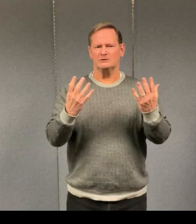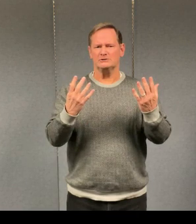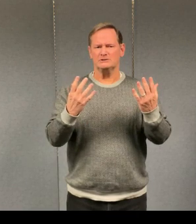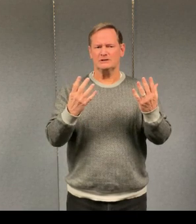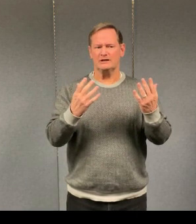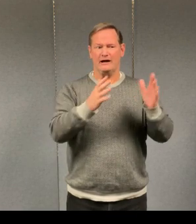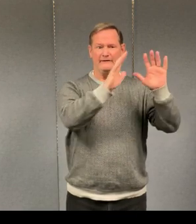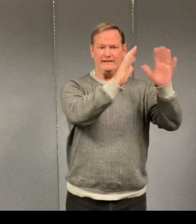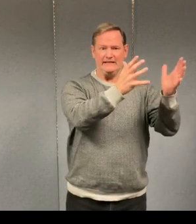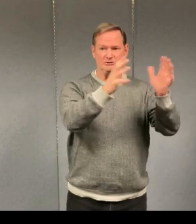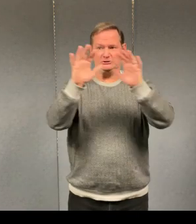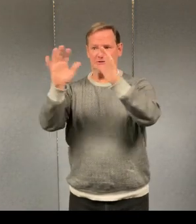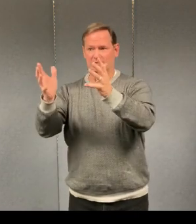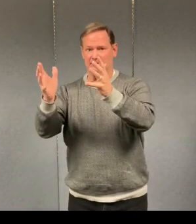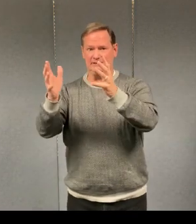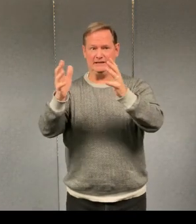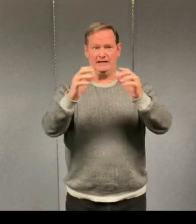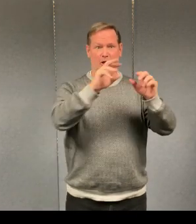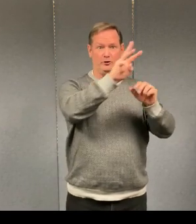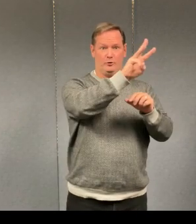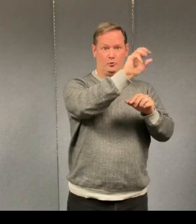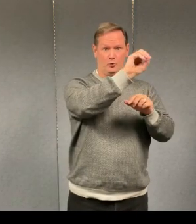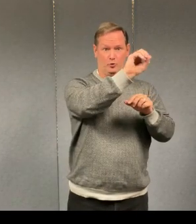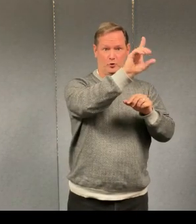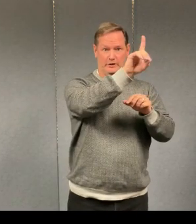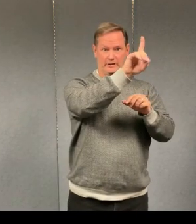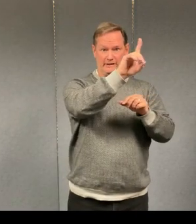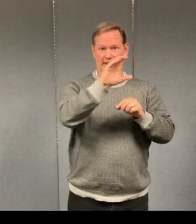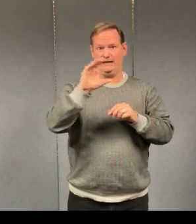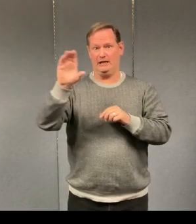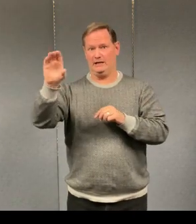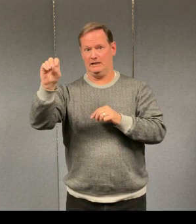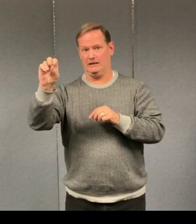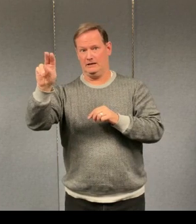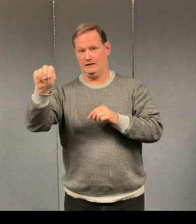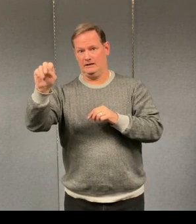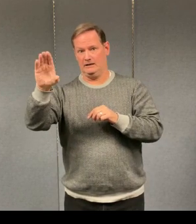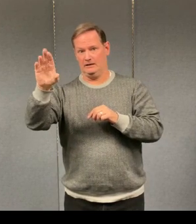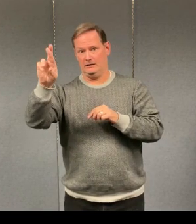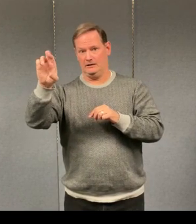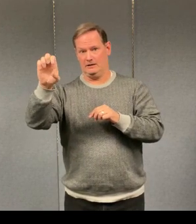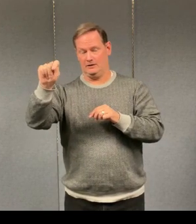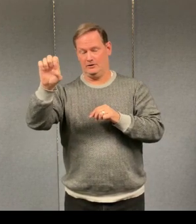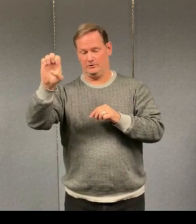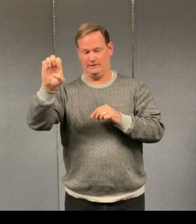And to do this, we are going to use a basic formula that we've studied a lot